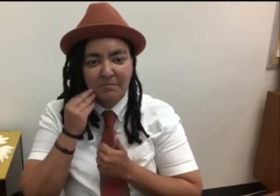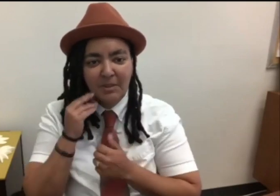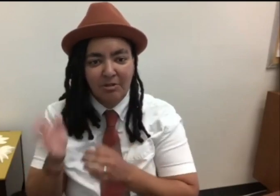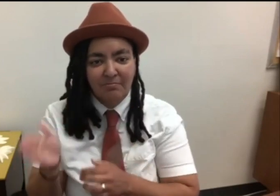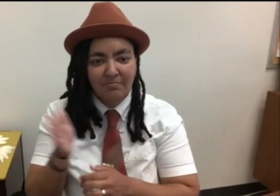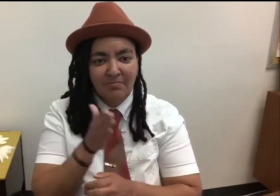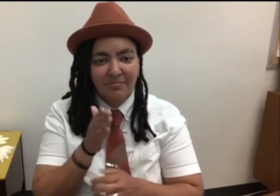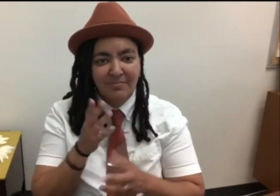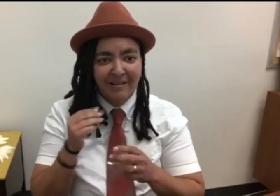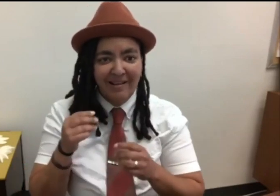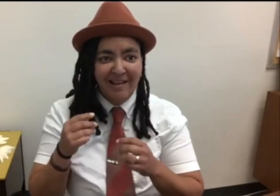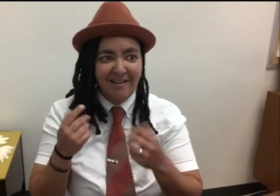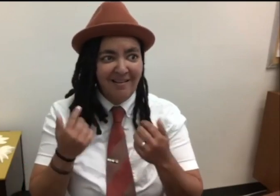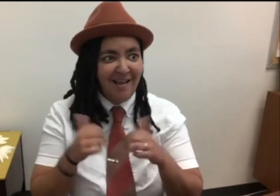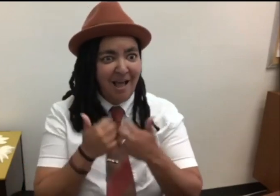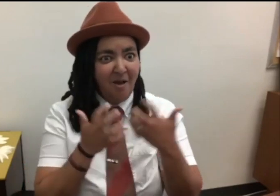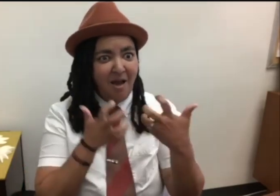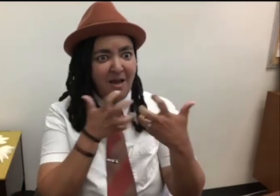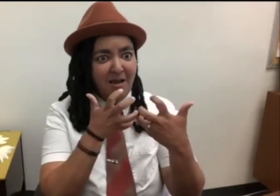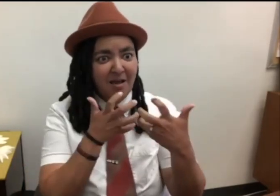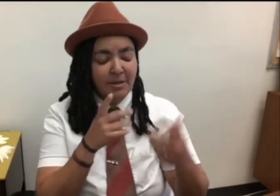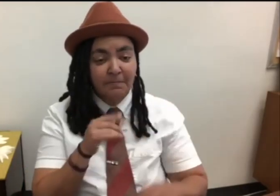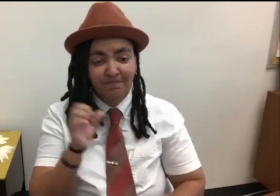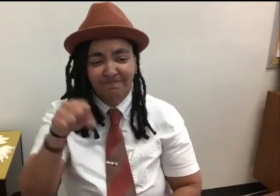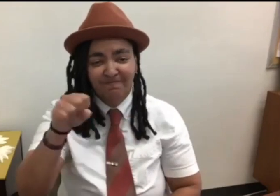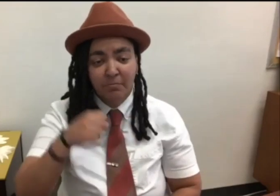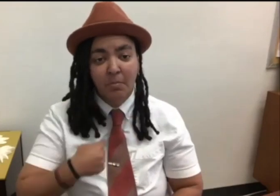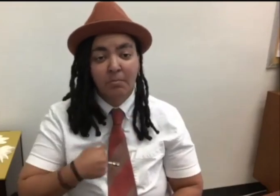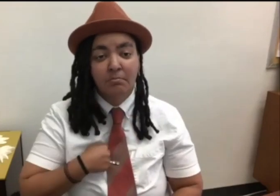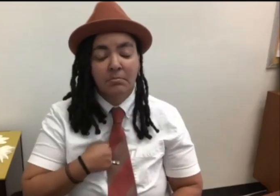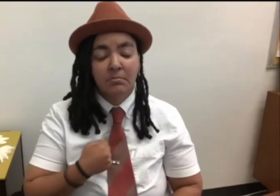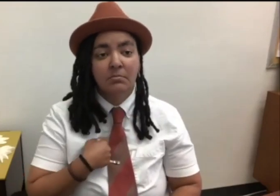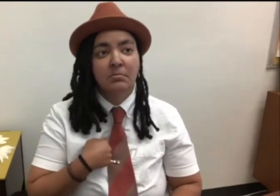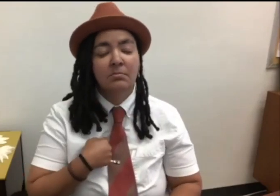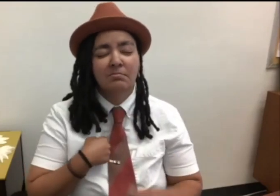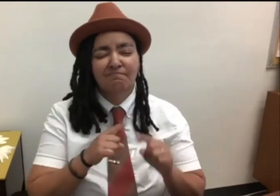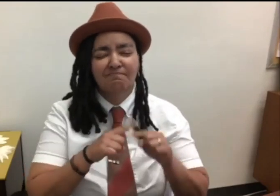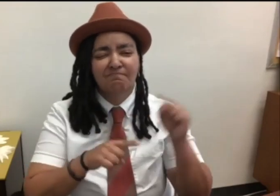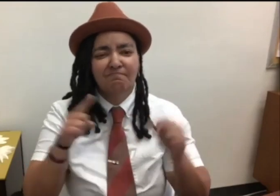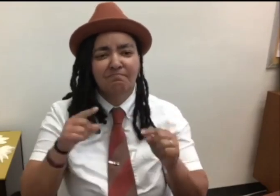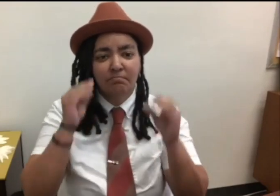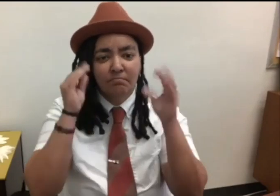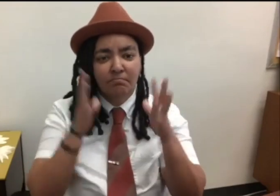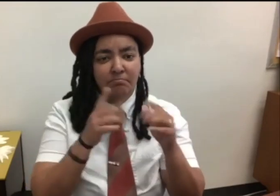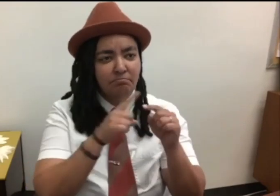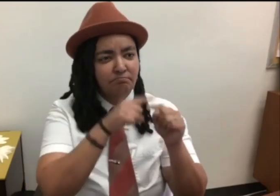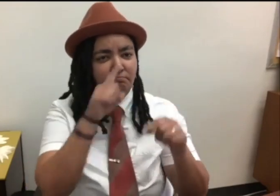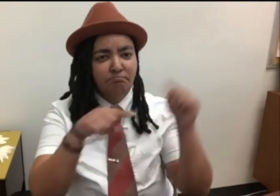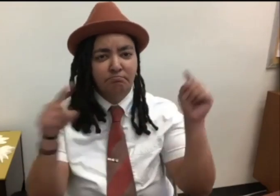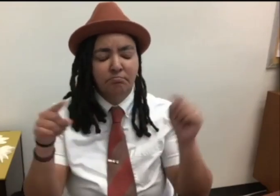These have been wonderful examples about seeing people who looked like oneself.